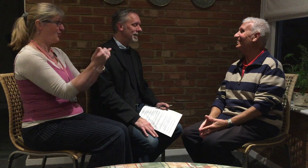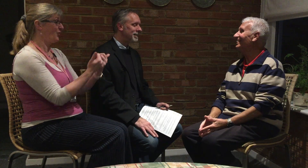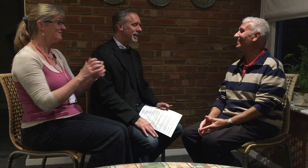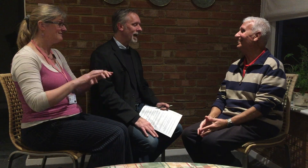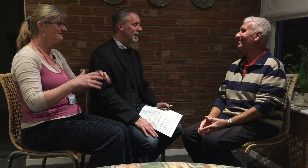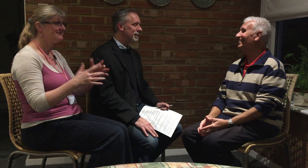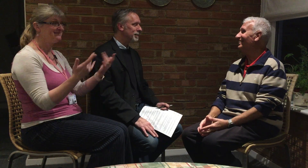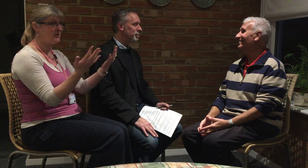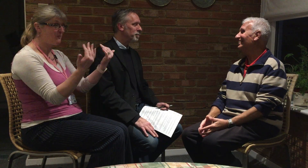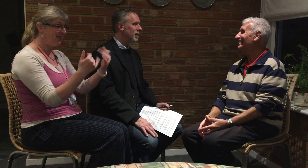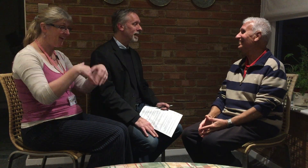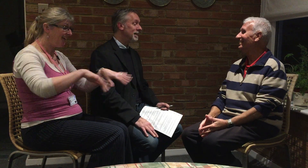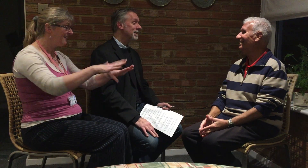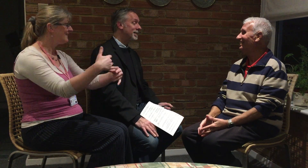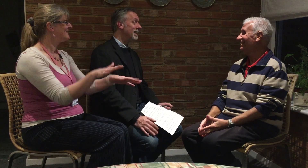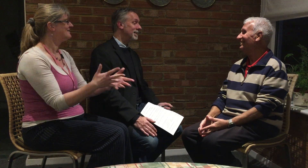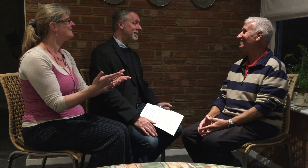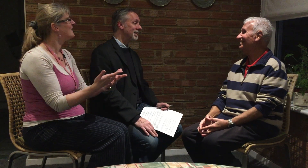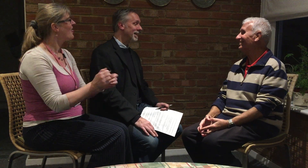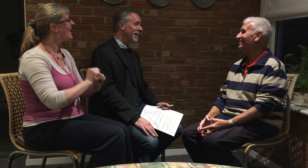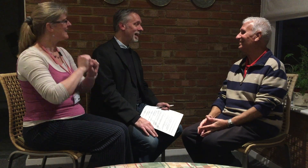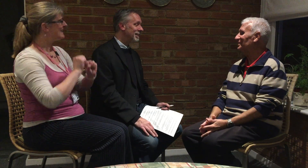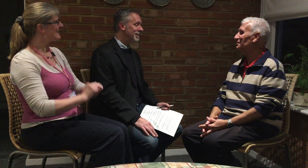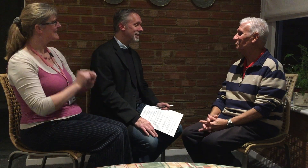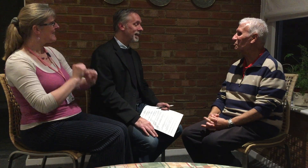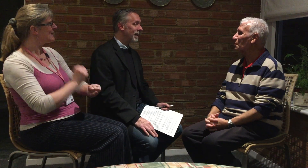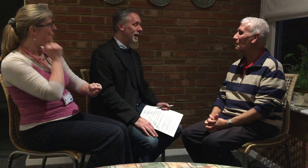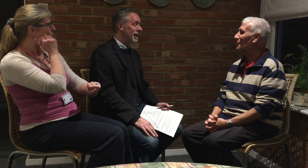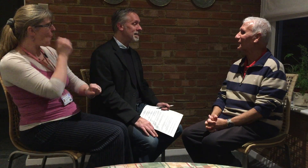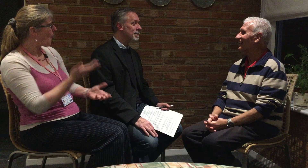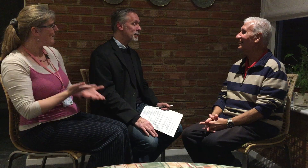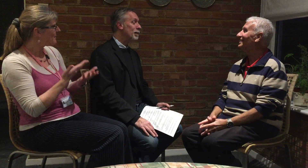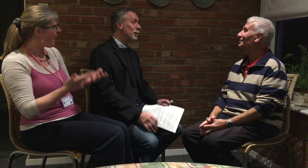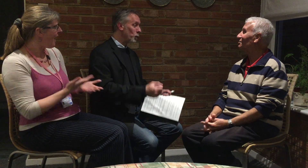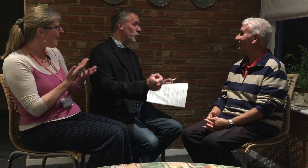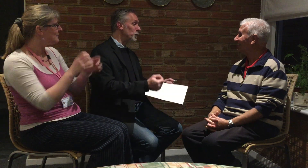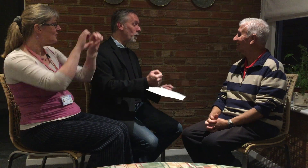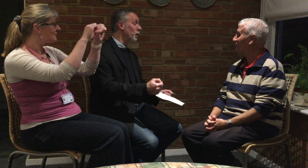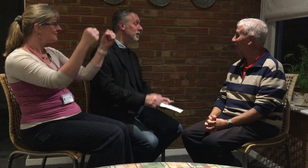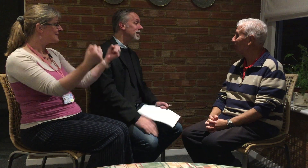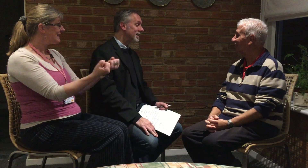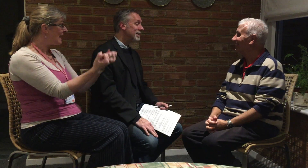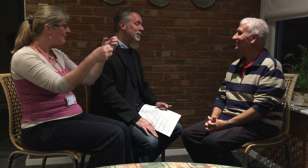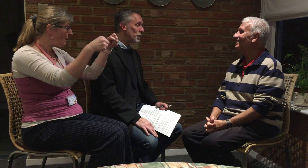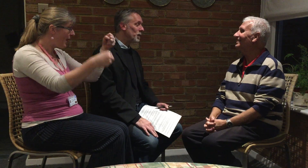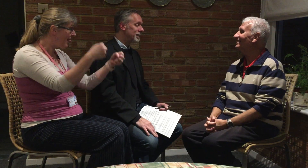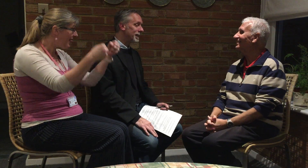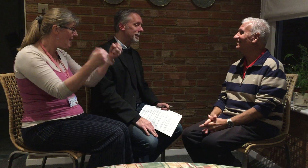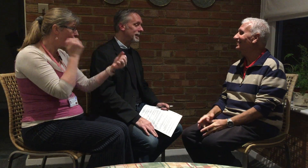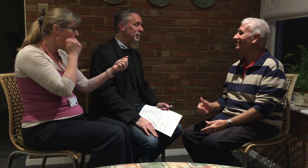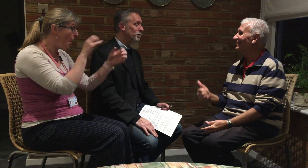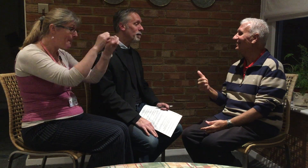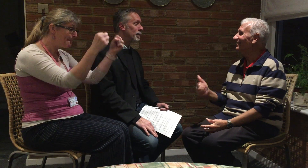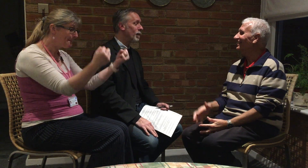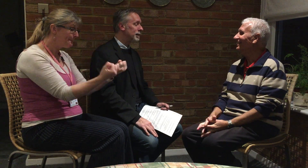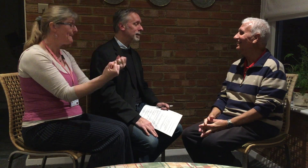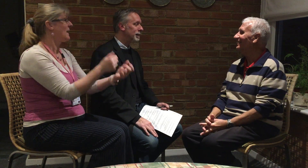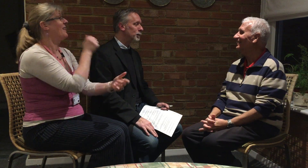and it has heated seats and a heated steering wheel as well. So it's actually very nice in this